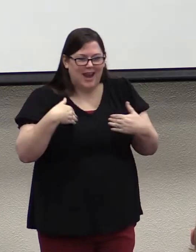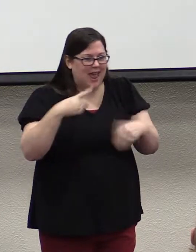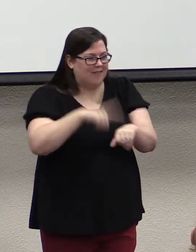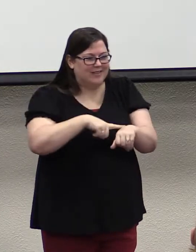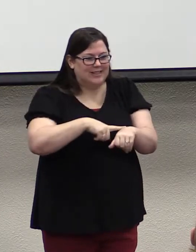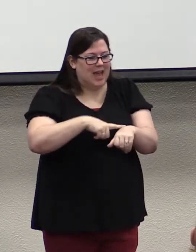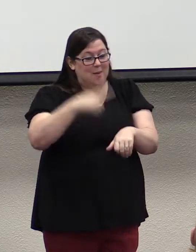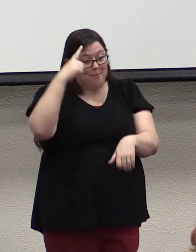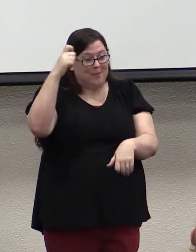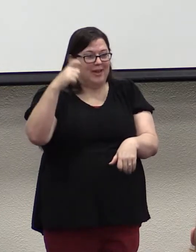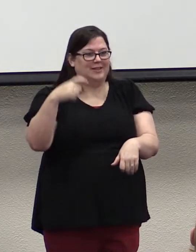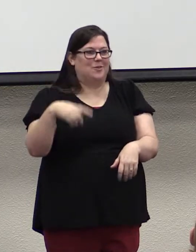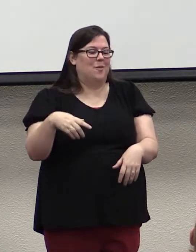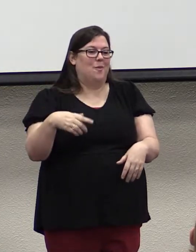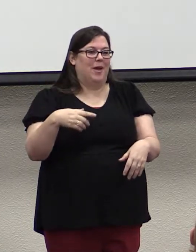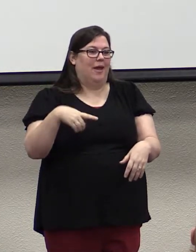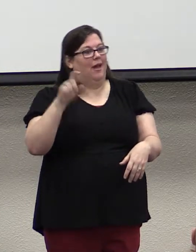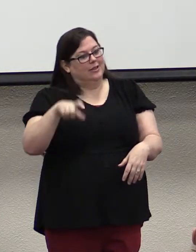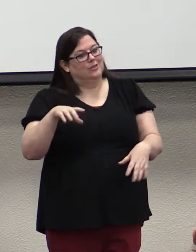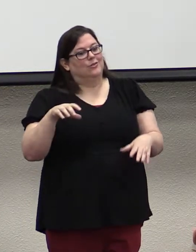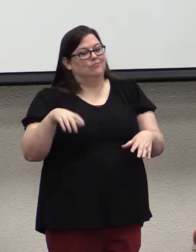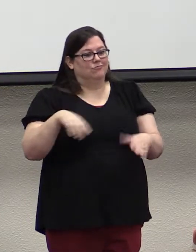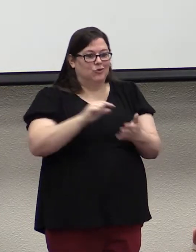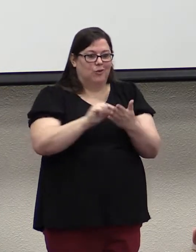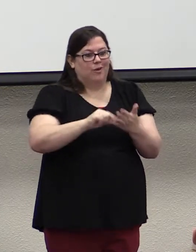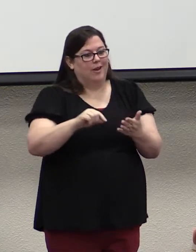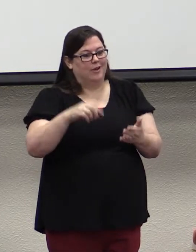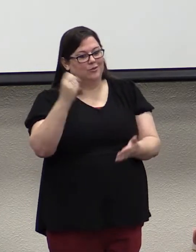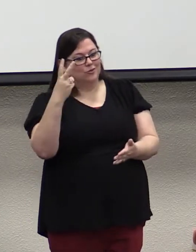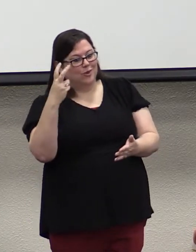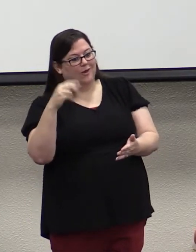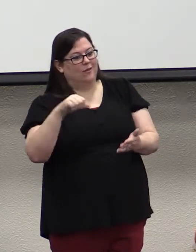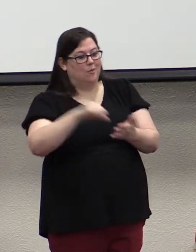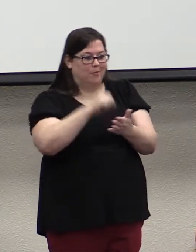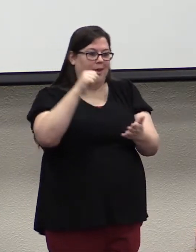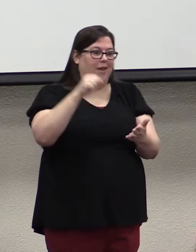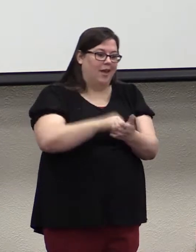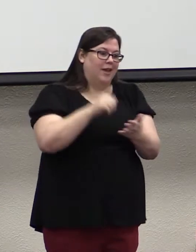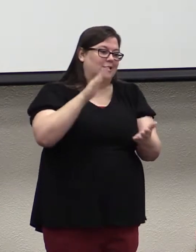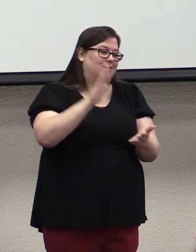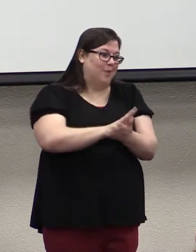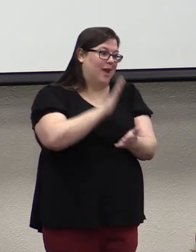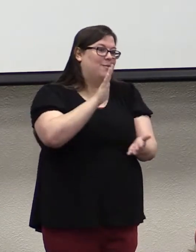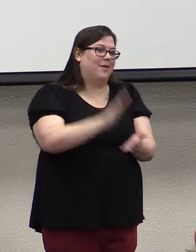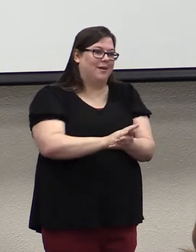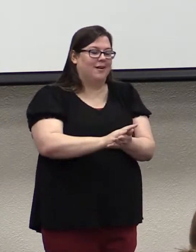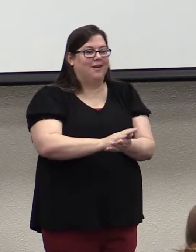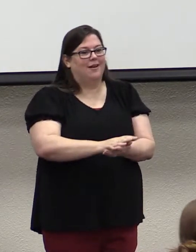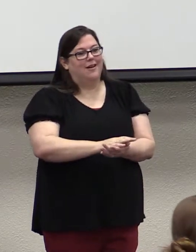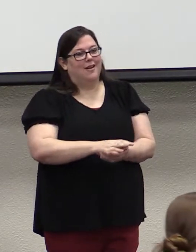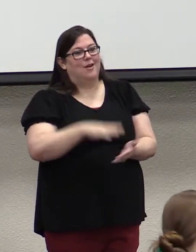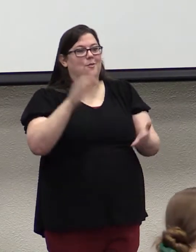12-page paper on marriage, divorce, and remarriage. 15, wow.